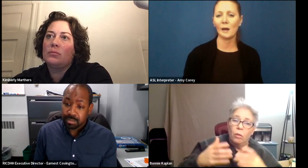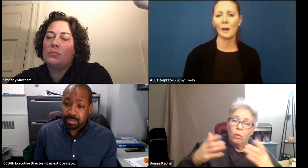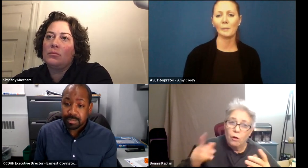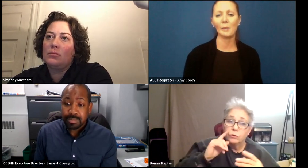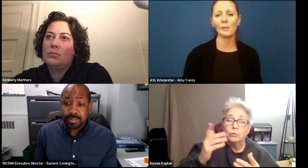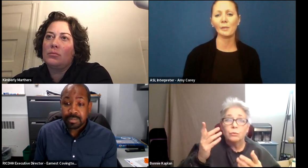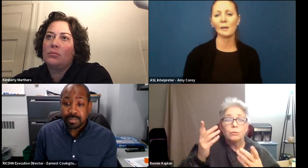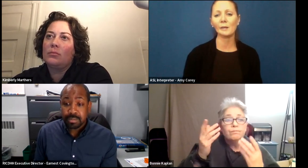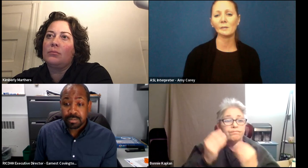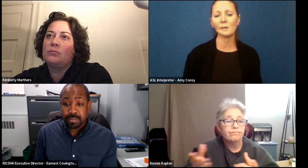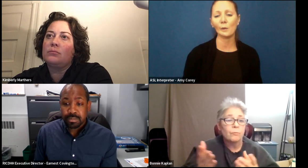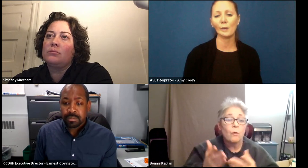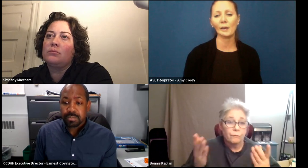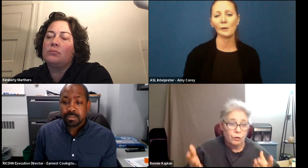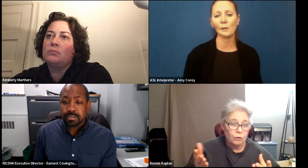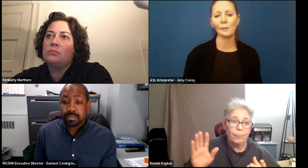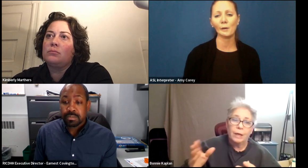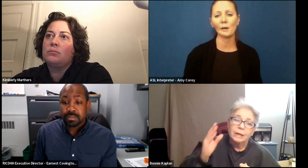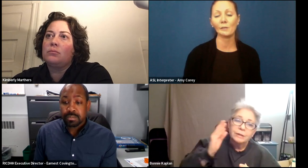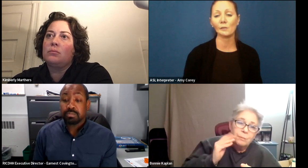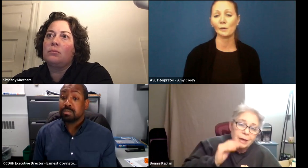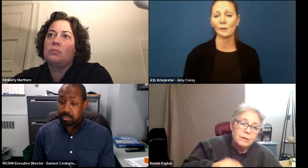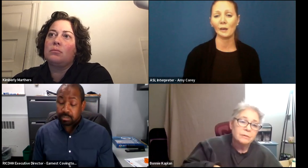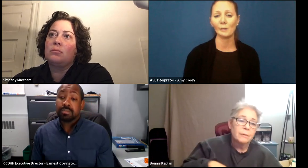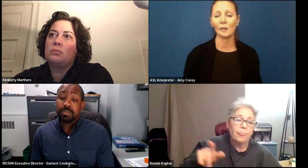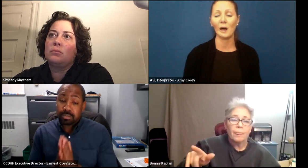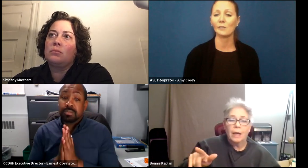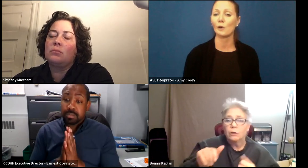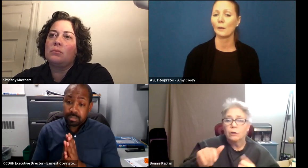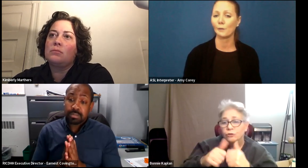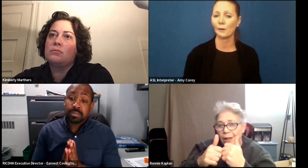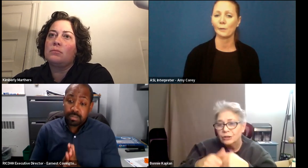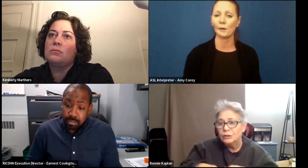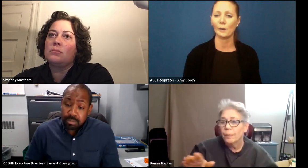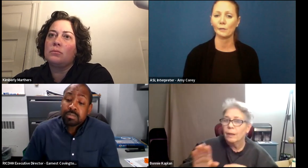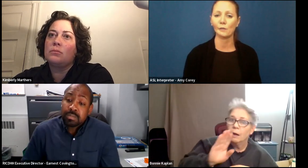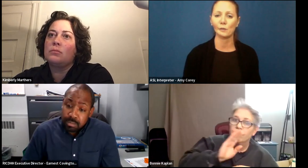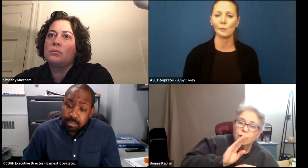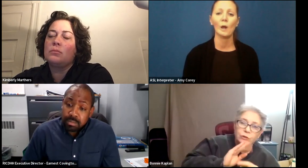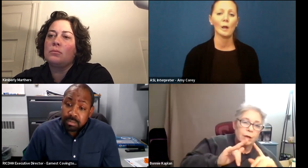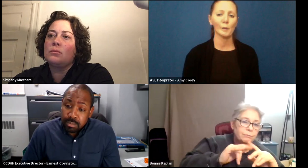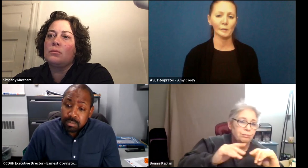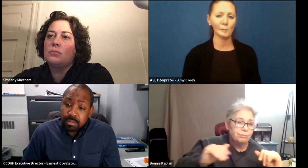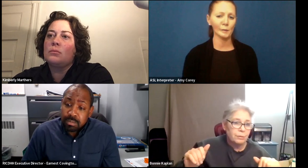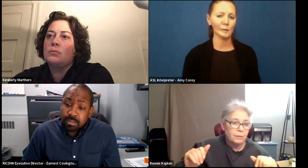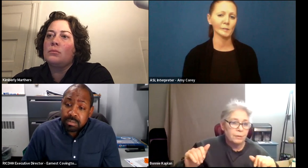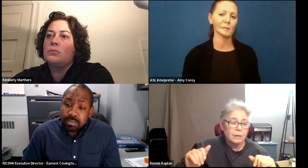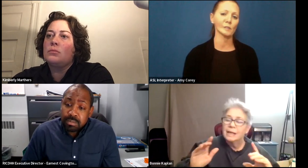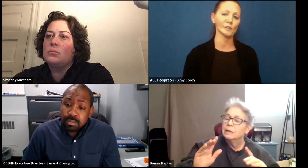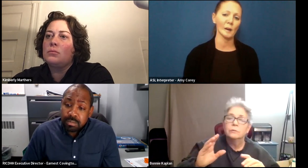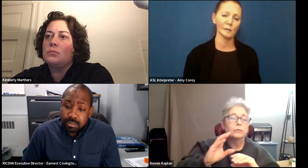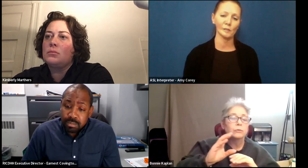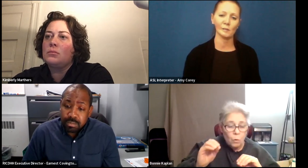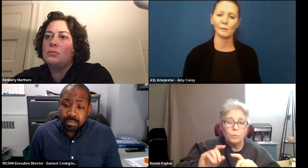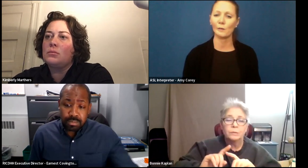countries. And these, you know, they here in America certainly have a lot to offer in regards to their experiences